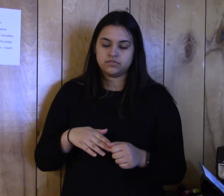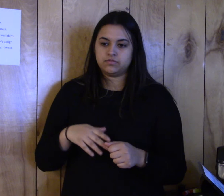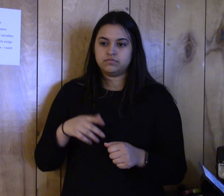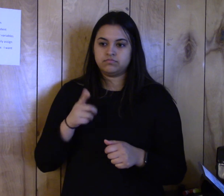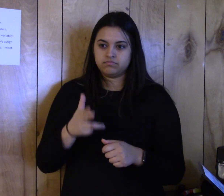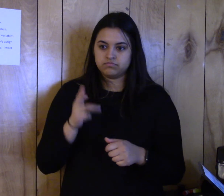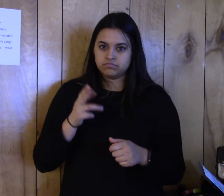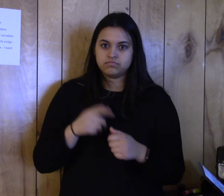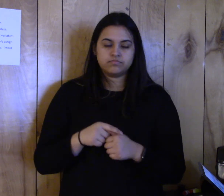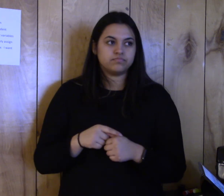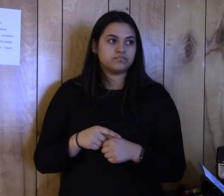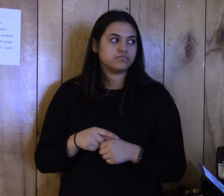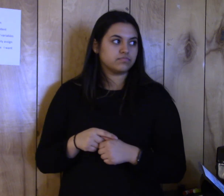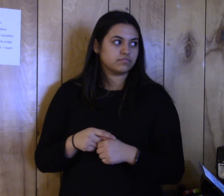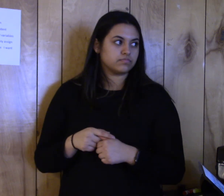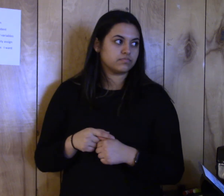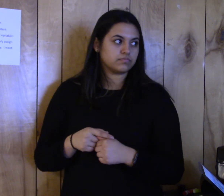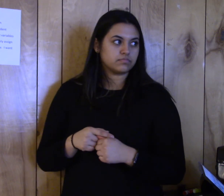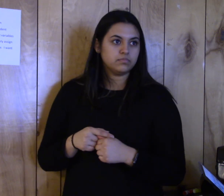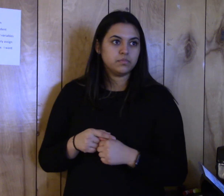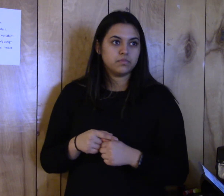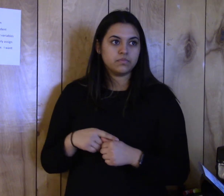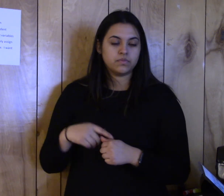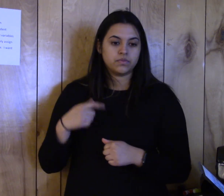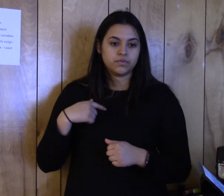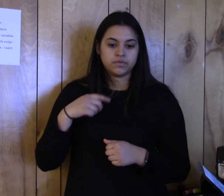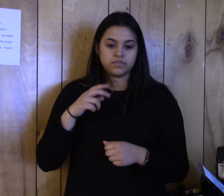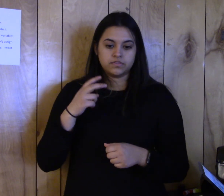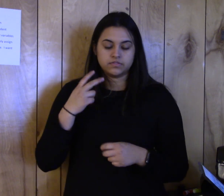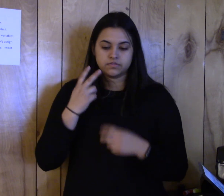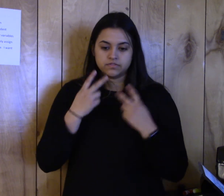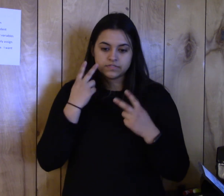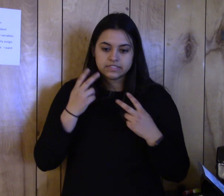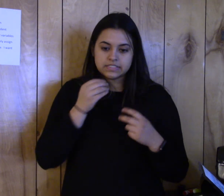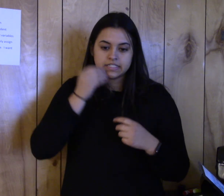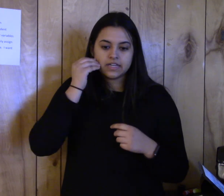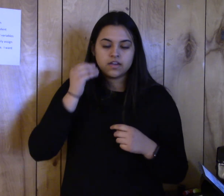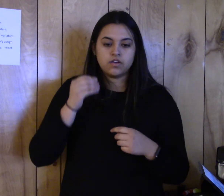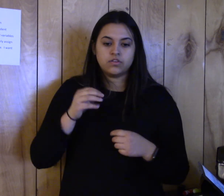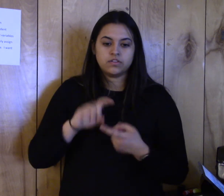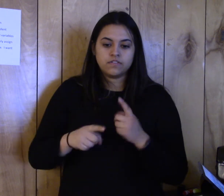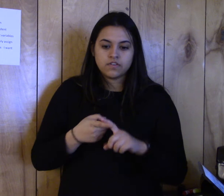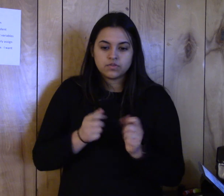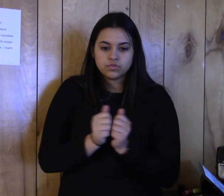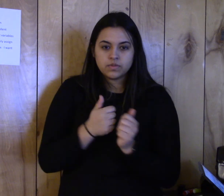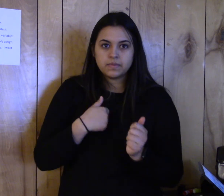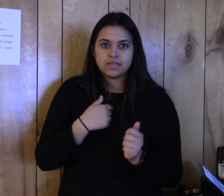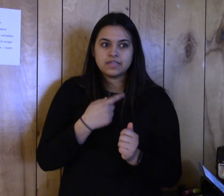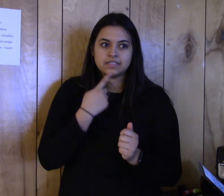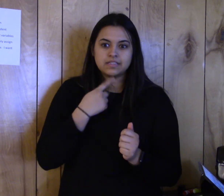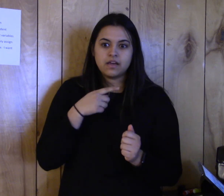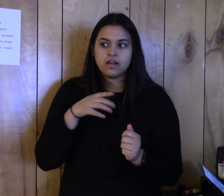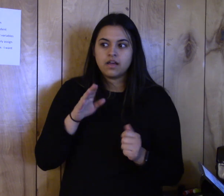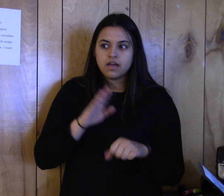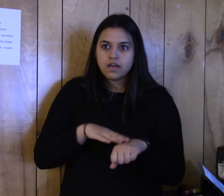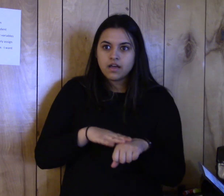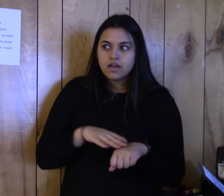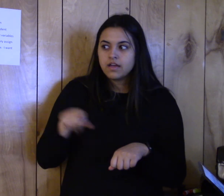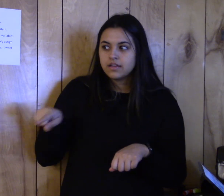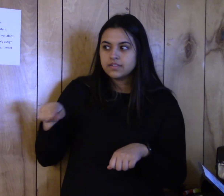they're cougars, and a friend was out there with me, and he said, "Yeah, Nick's never ever shot a gun," knowing that it would set this guy off.